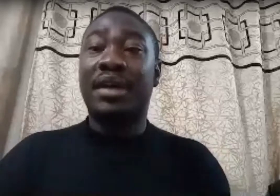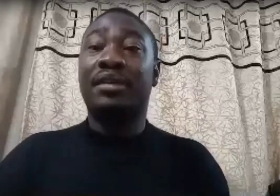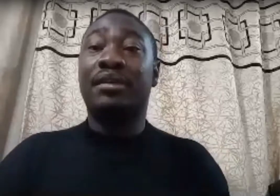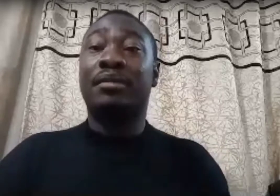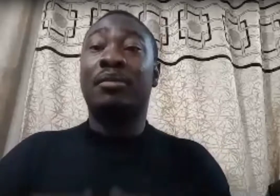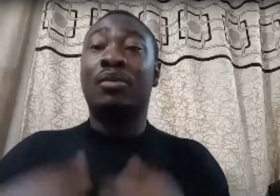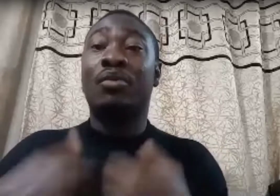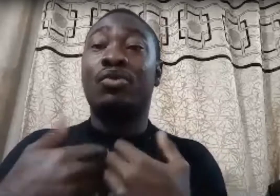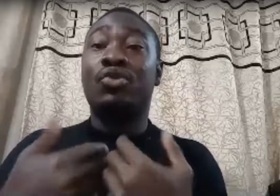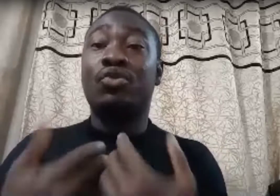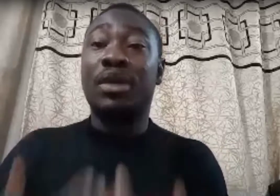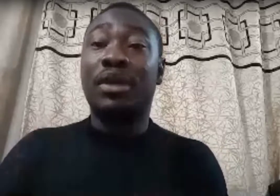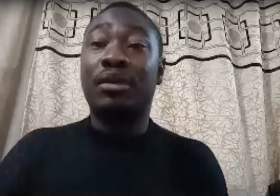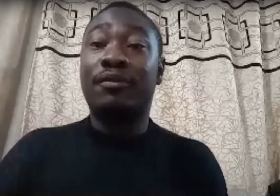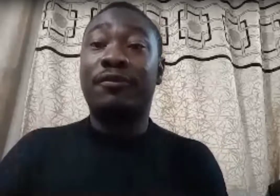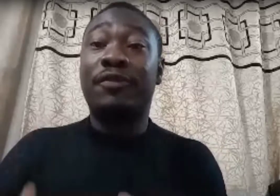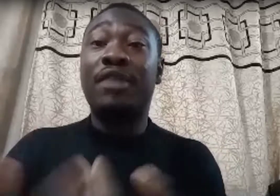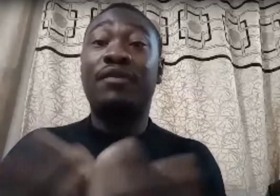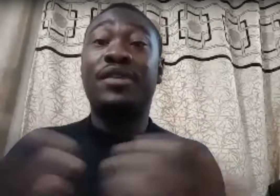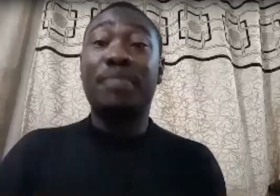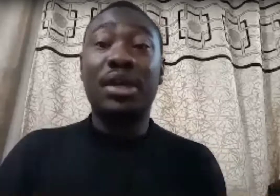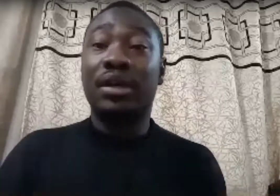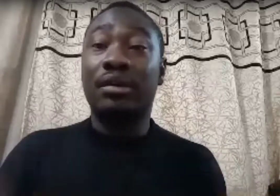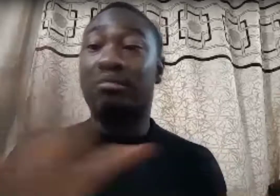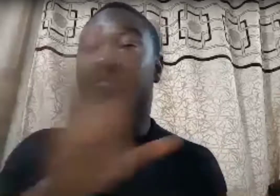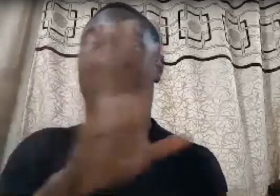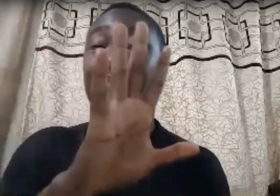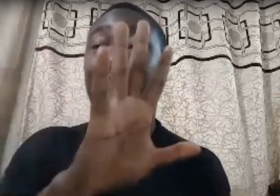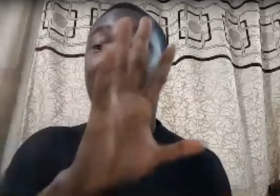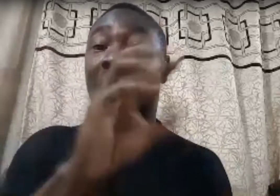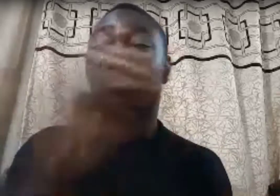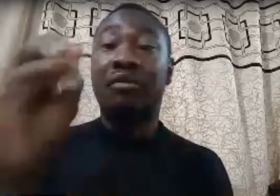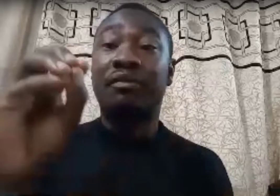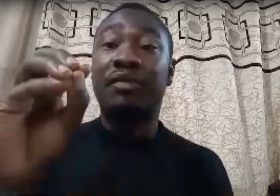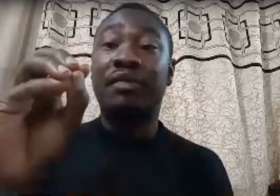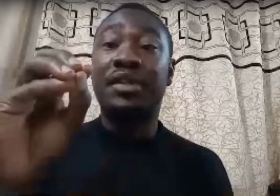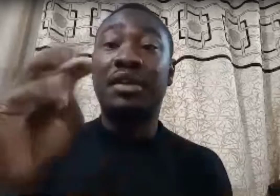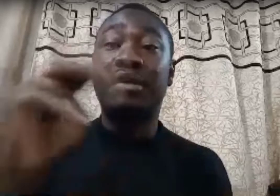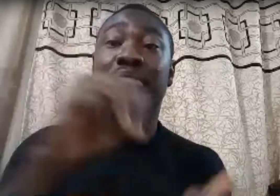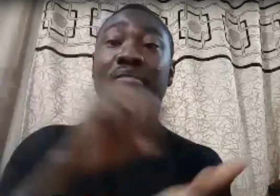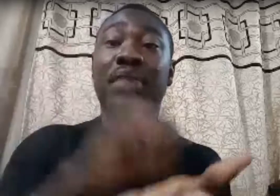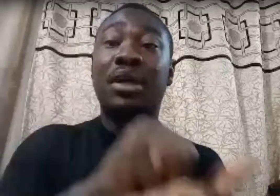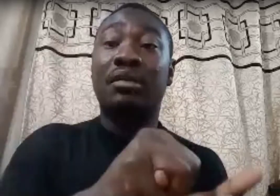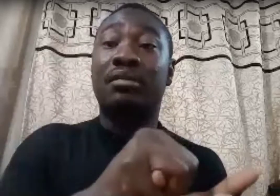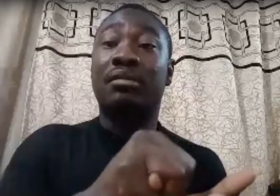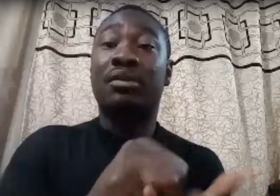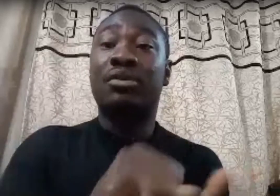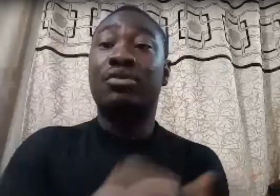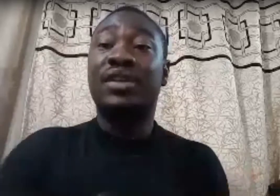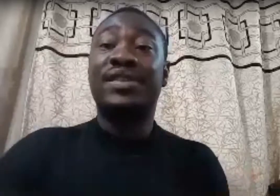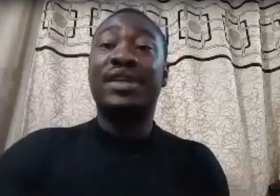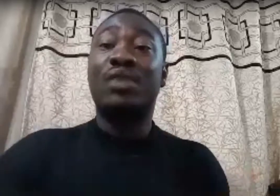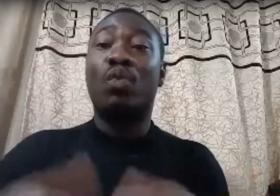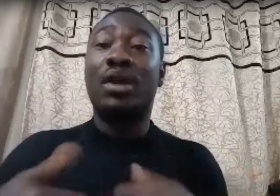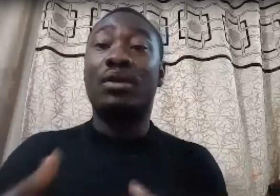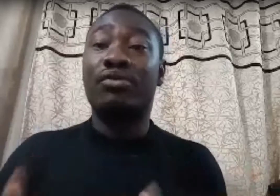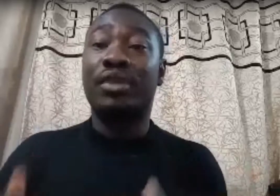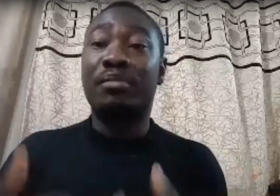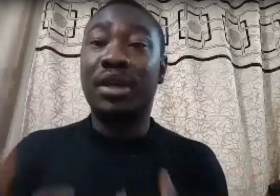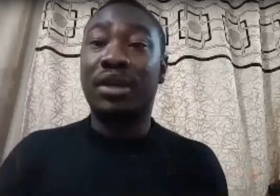million, 50 million. You can sign 100 million. You can even sign, how